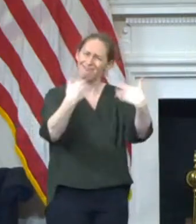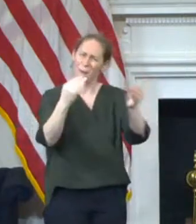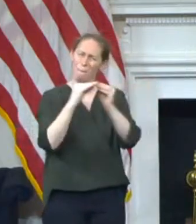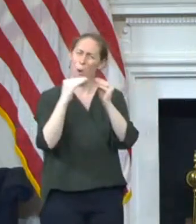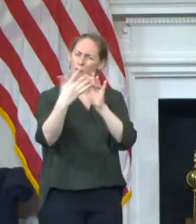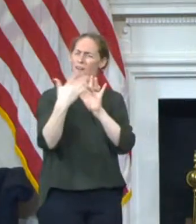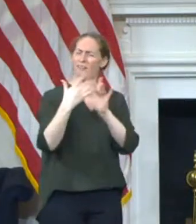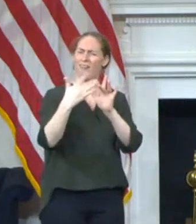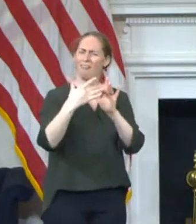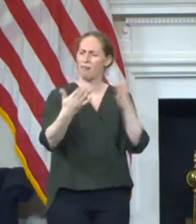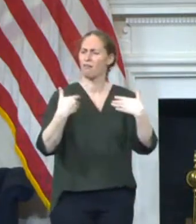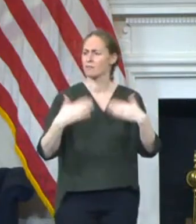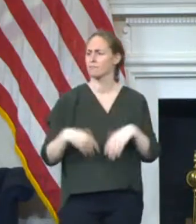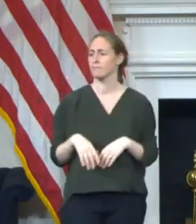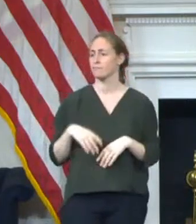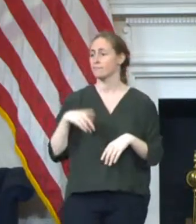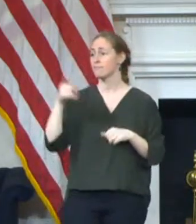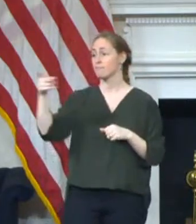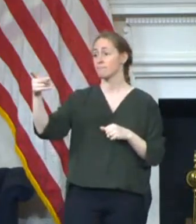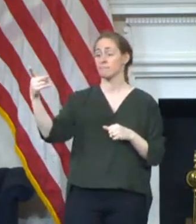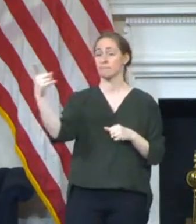to get it out to them as quickly as we can.